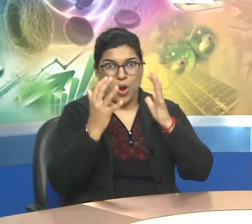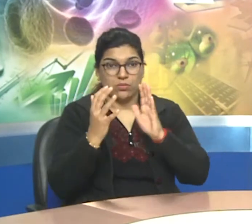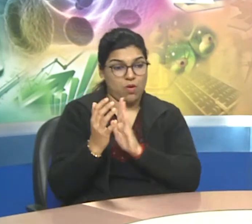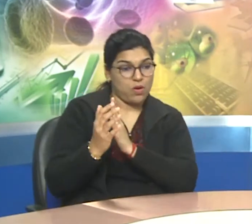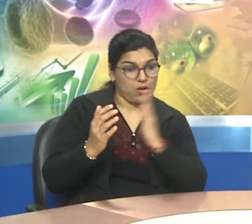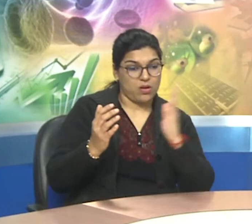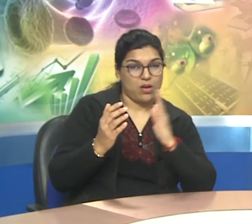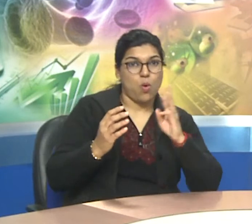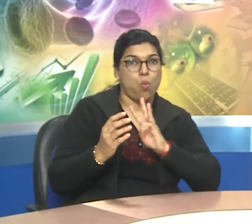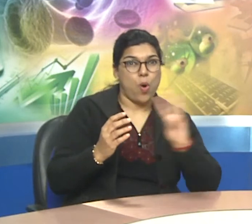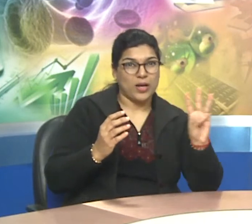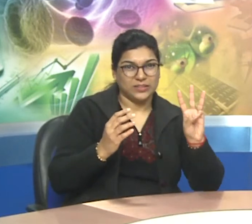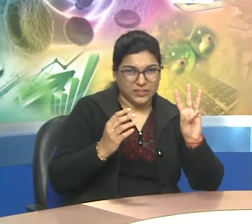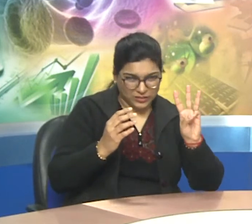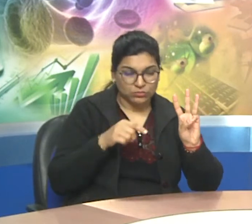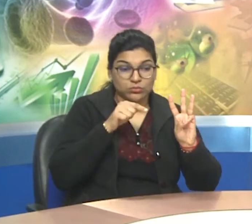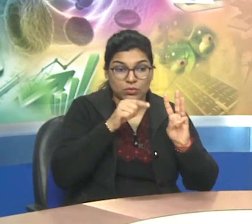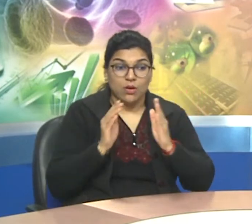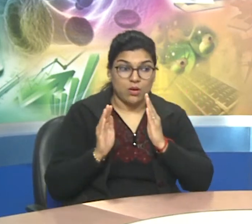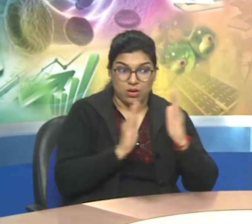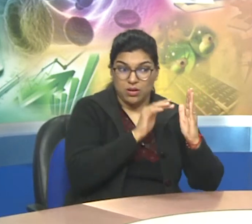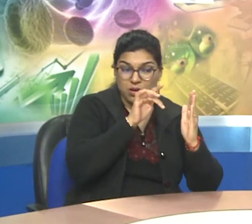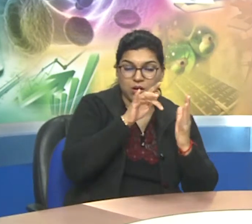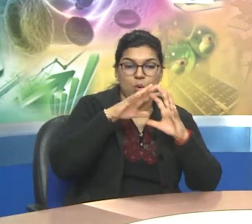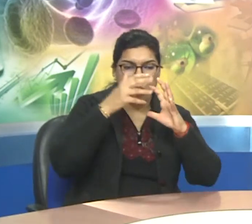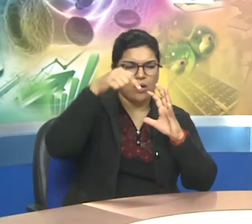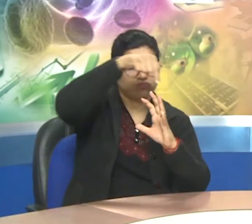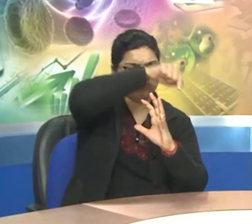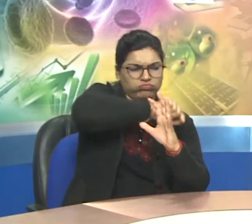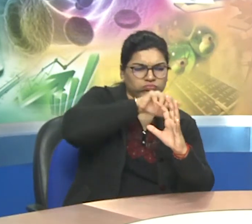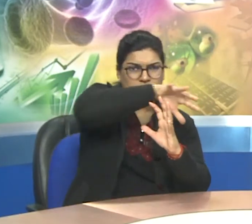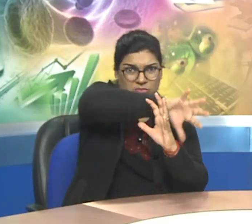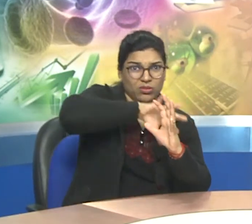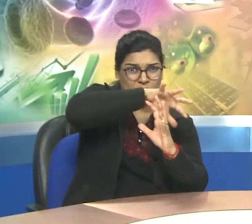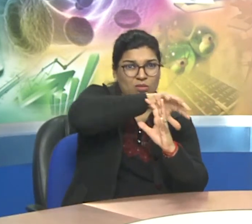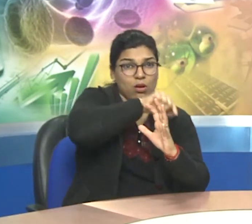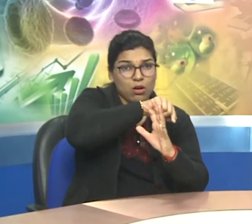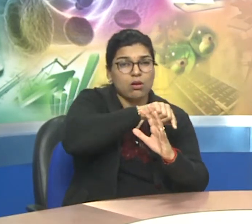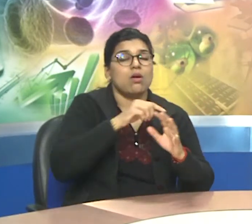Western countries waste a great deal of Earth's resources.